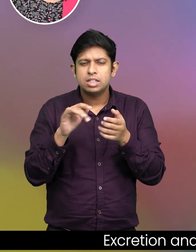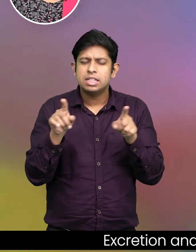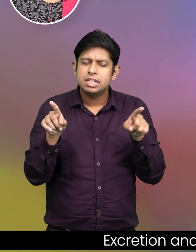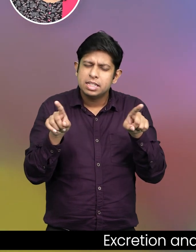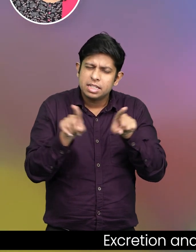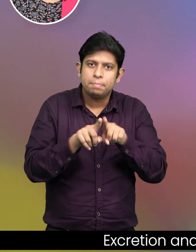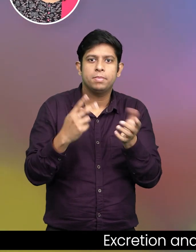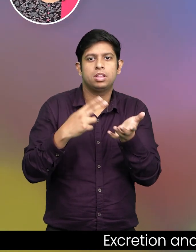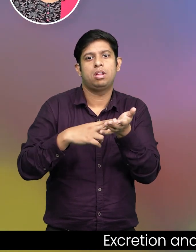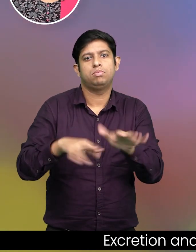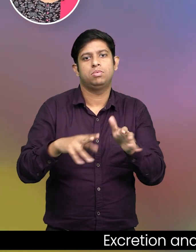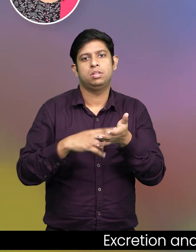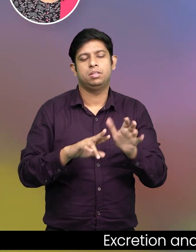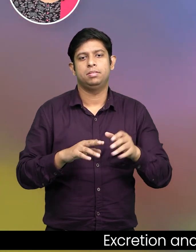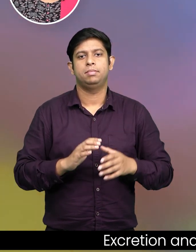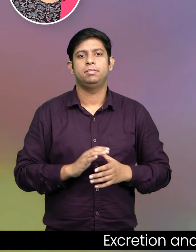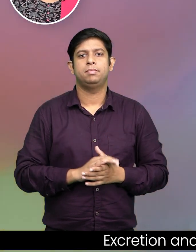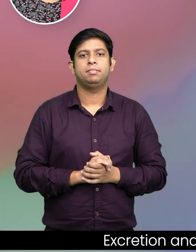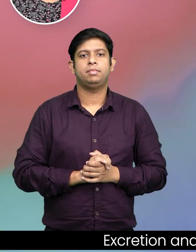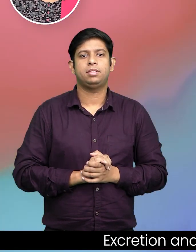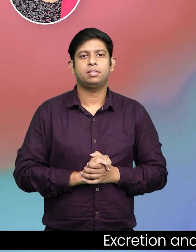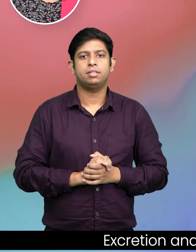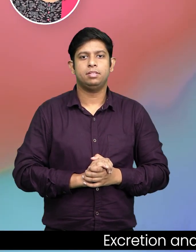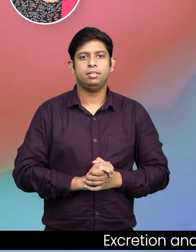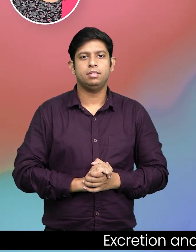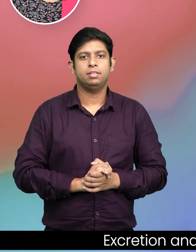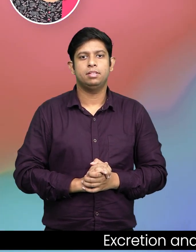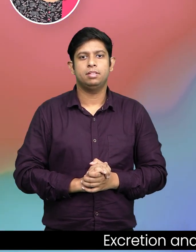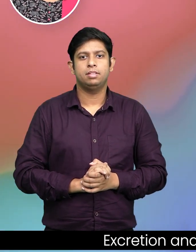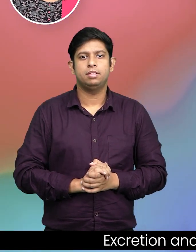Excretion and secretion are the same in nature,